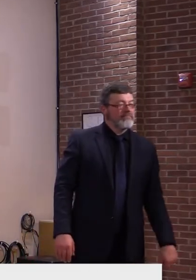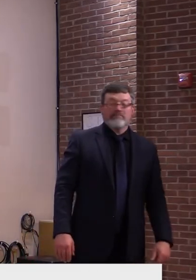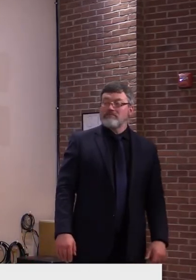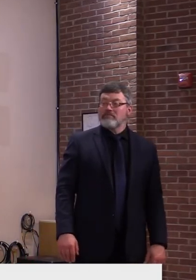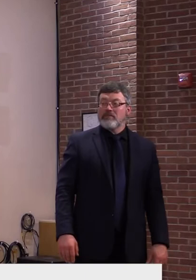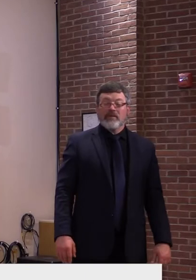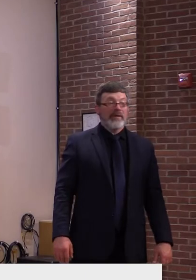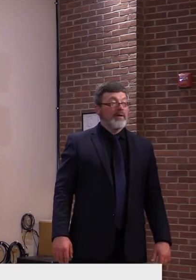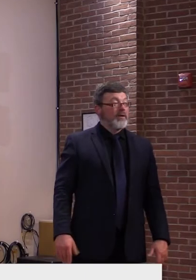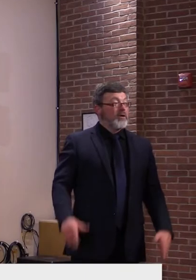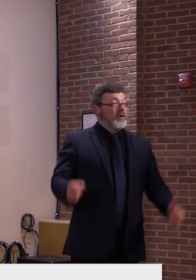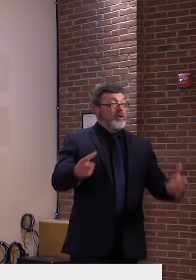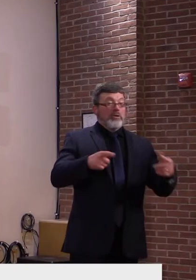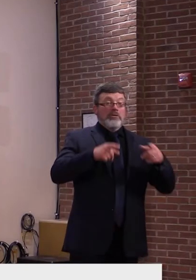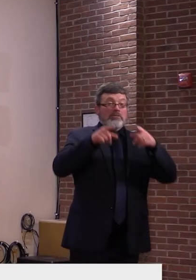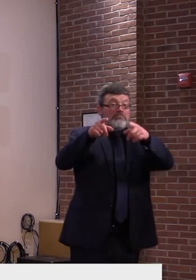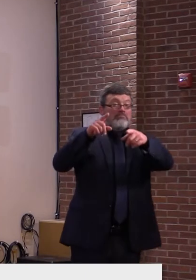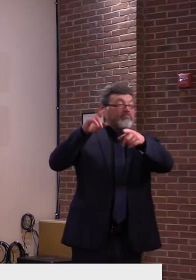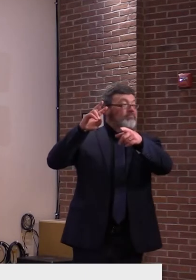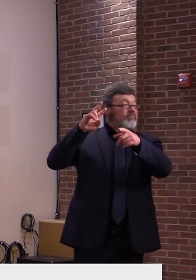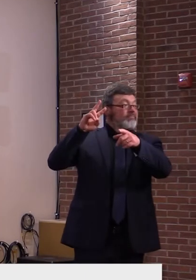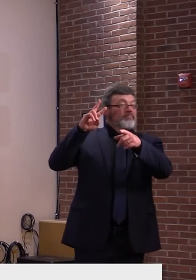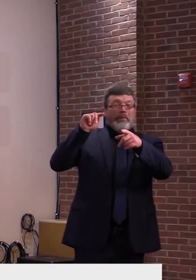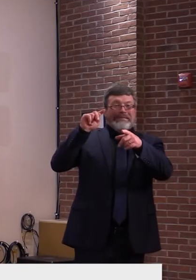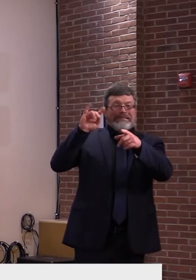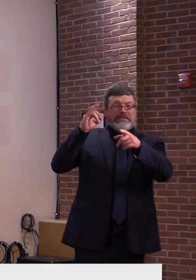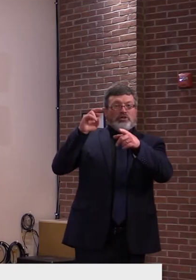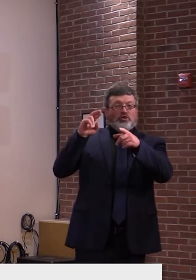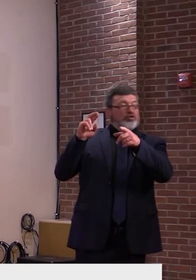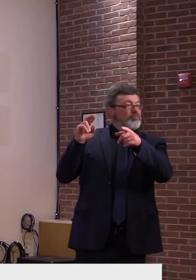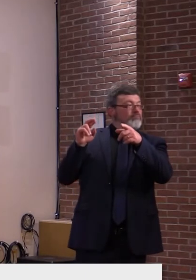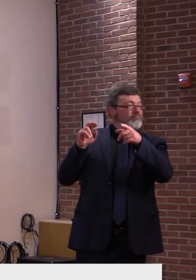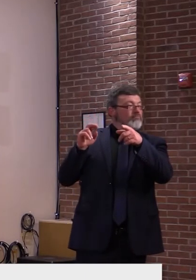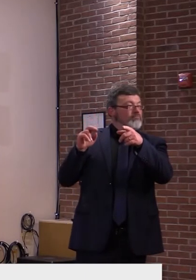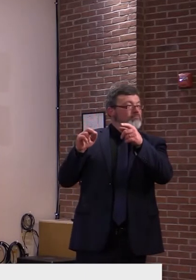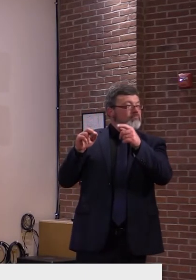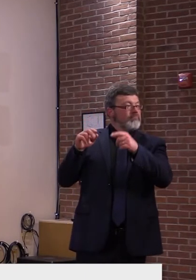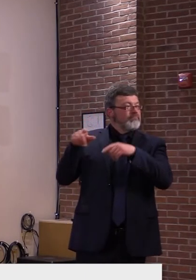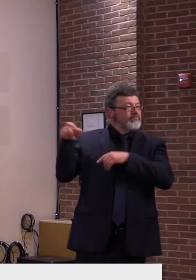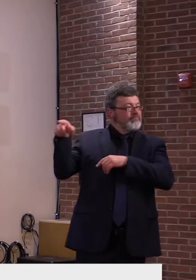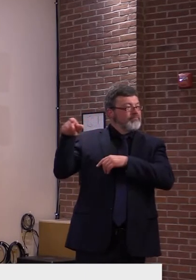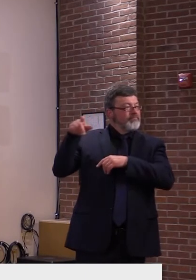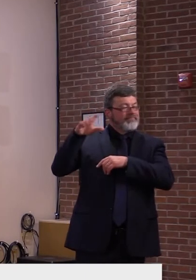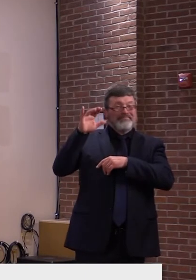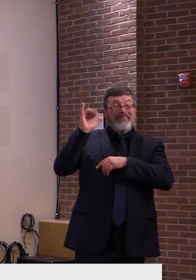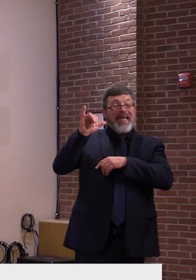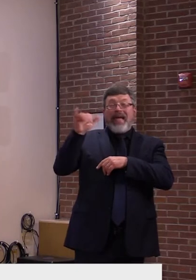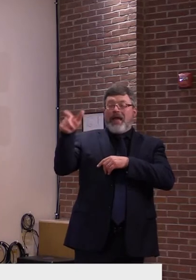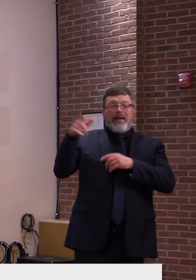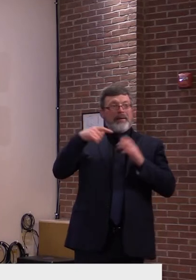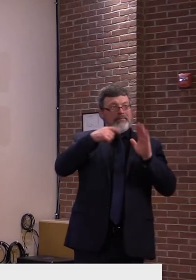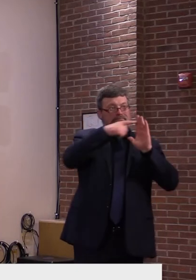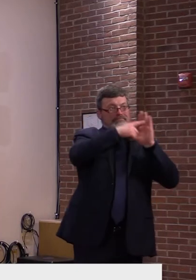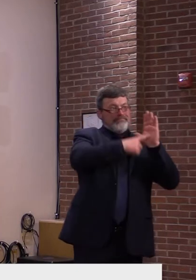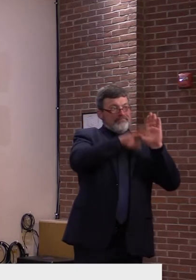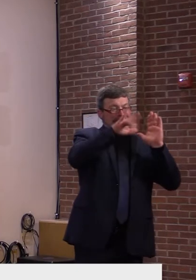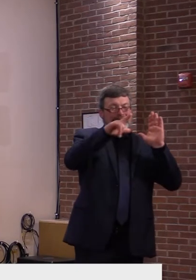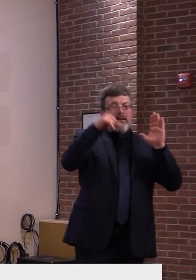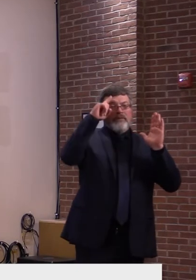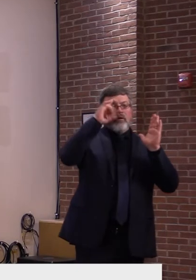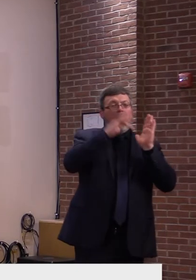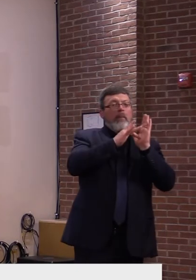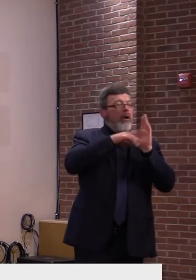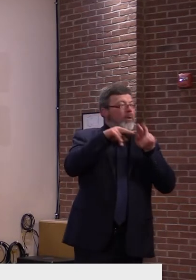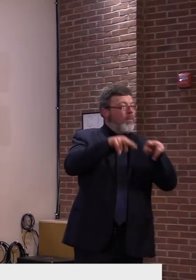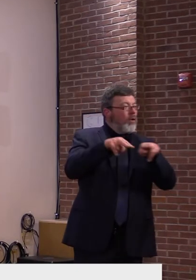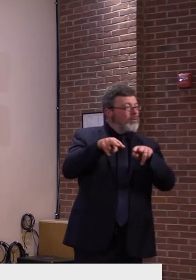Governor, I think Lisa asked last week about the medical monitoring bill that's heading to your desk. Do you have enough data? Again,